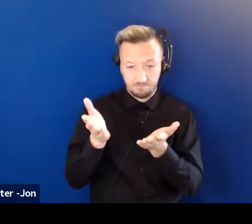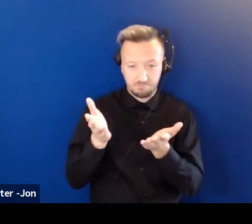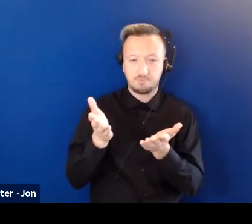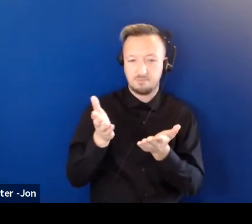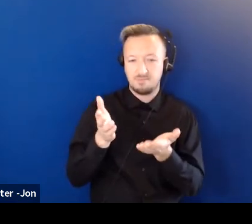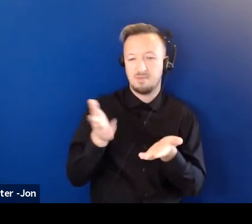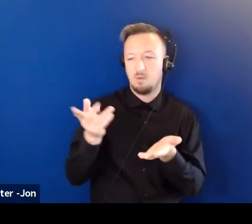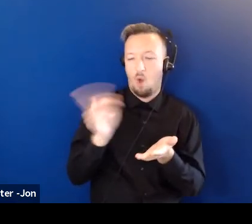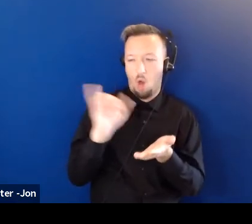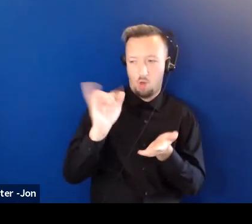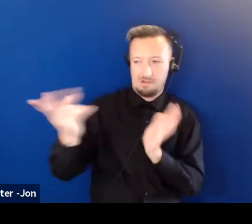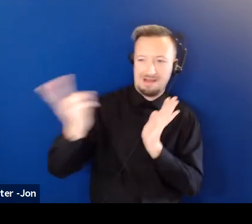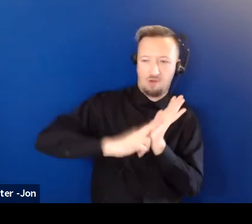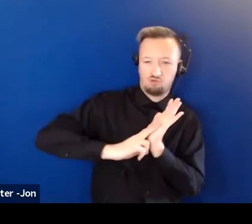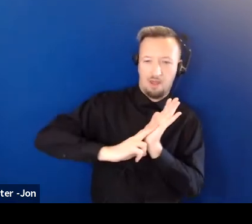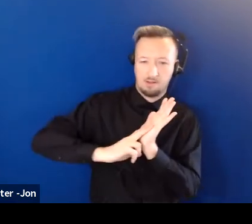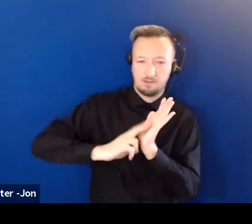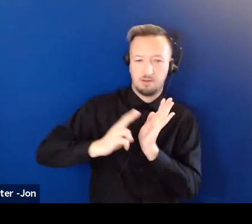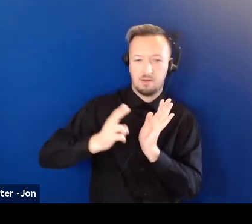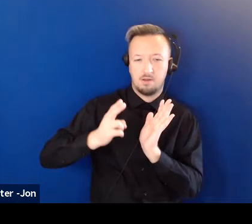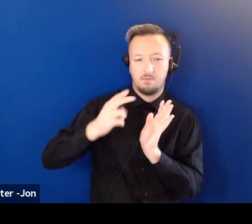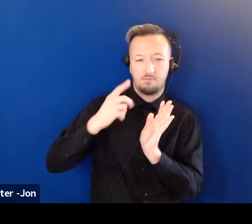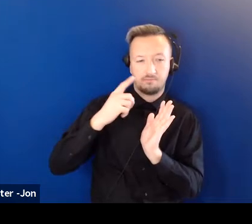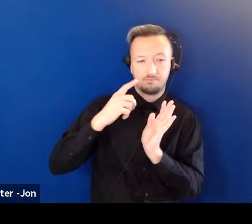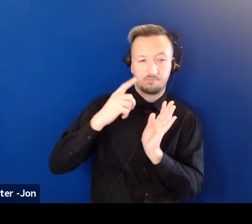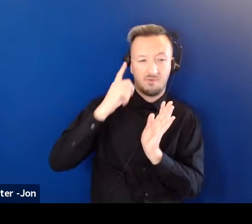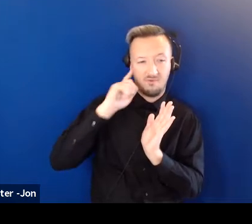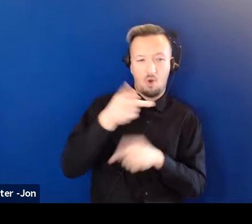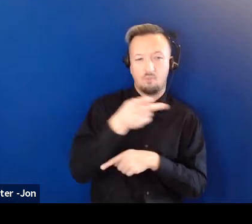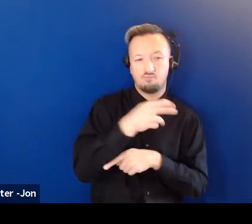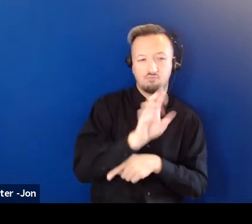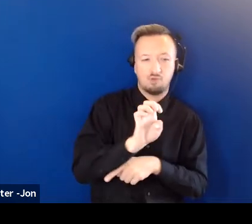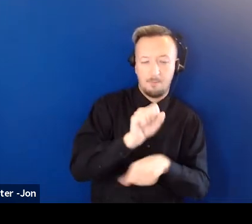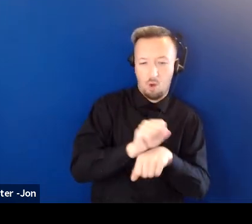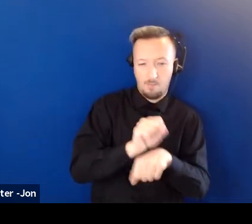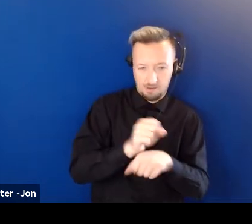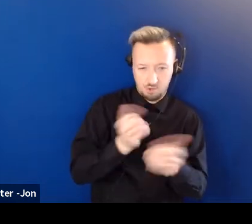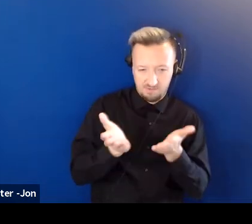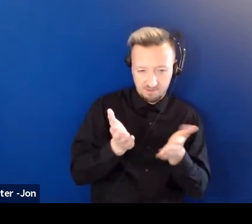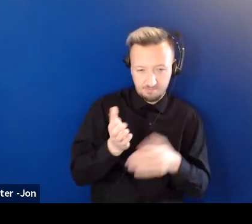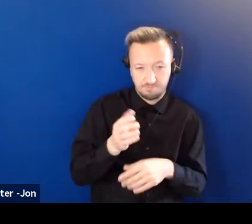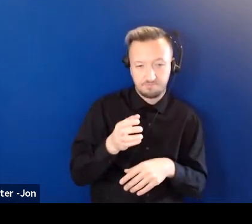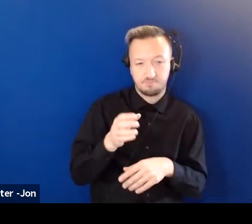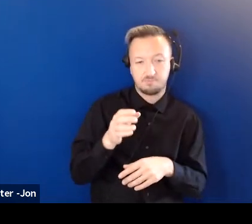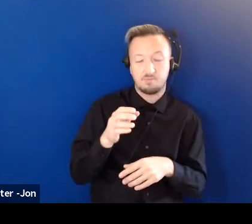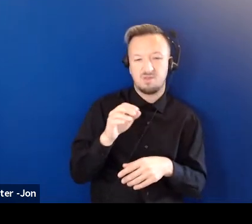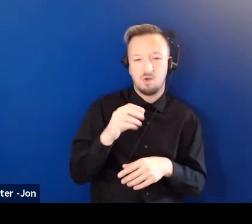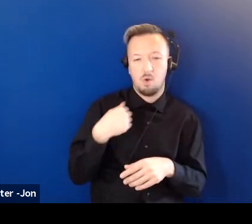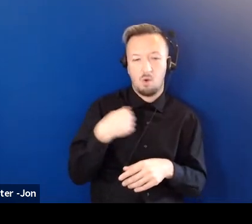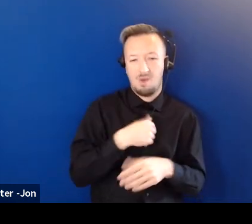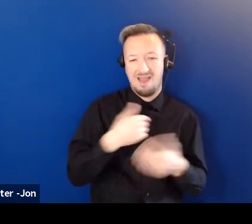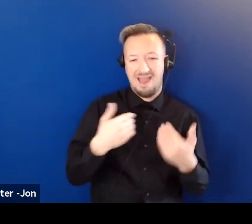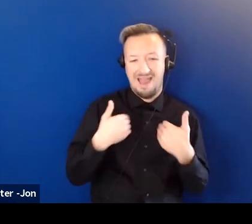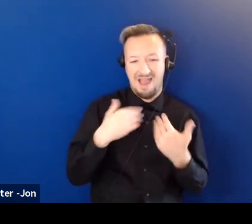contracts us as well to do pre-ETs related things, but it's a little bit broader. So I listed the curriculum that we do under